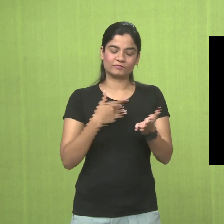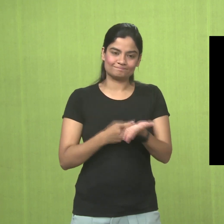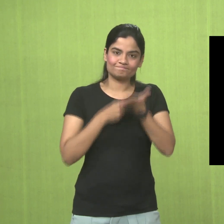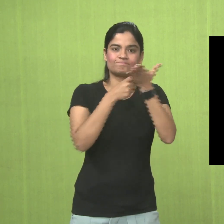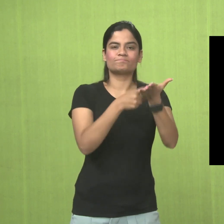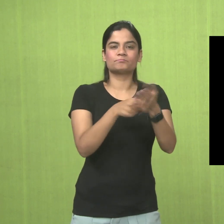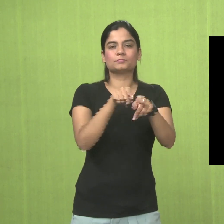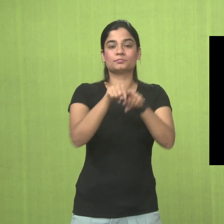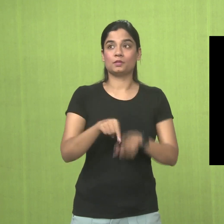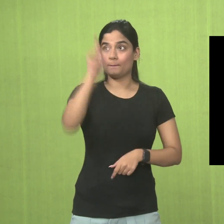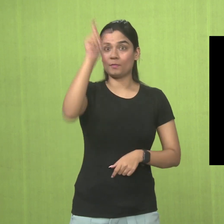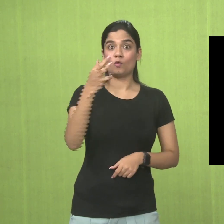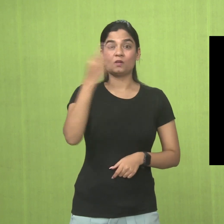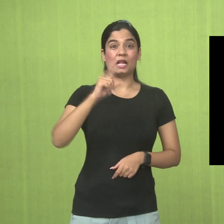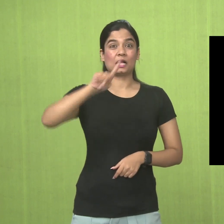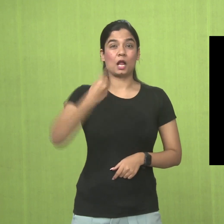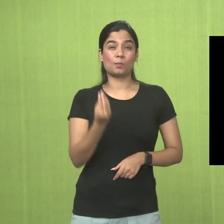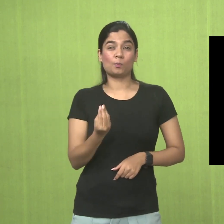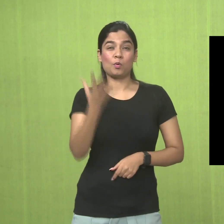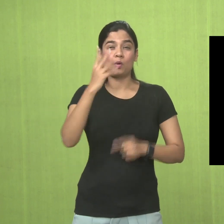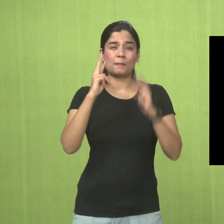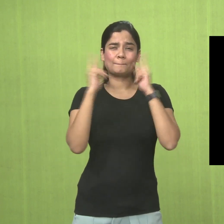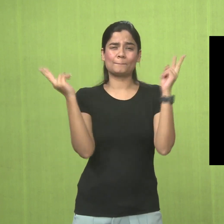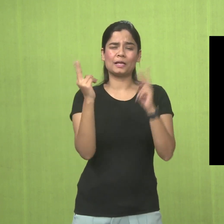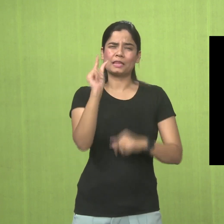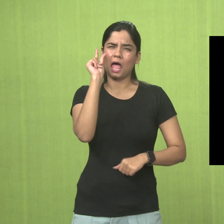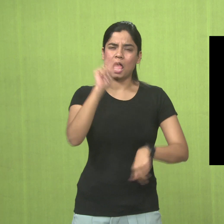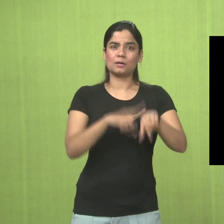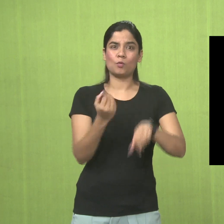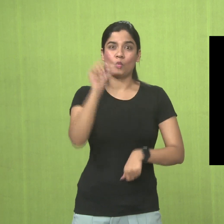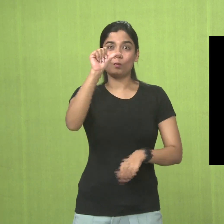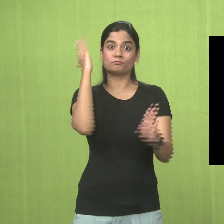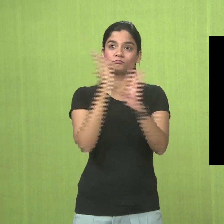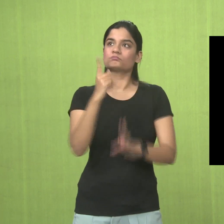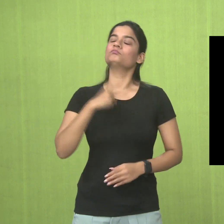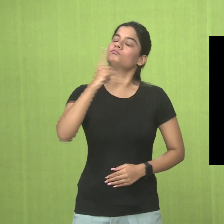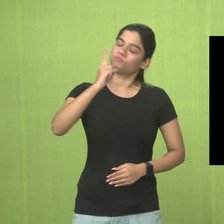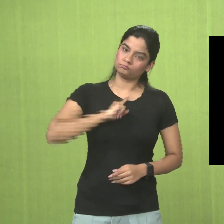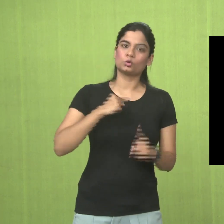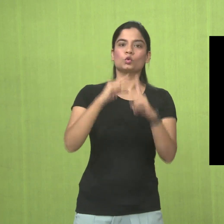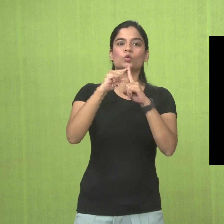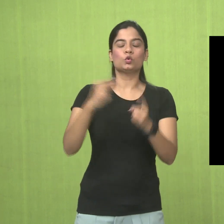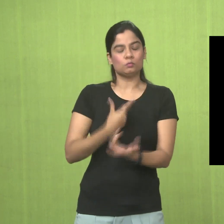Second is respect of time. For example, if you have an urgent meeting at 9 o'clock in the